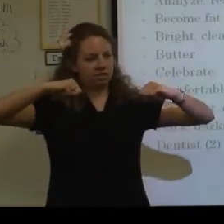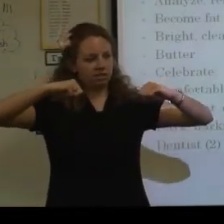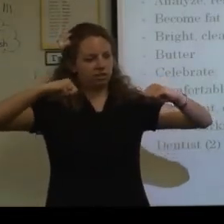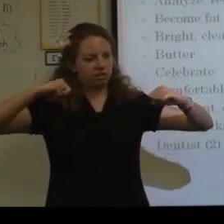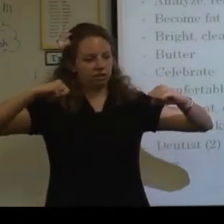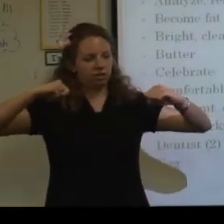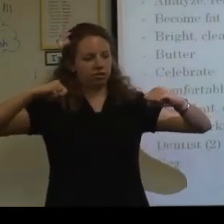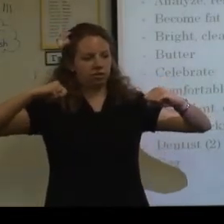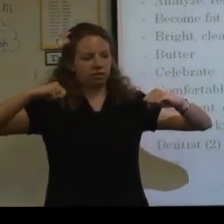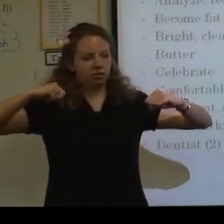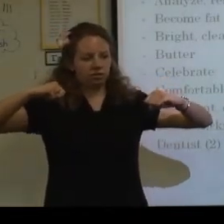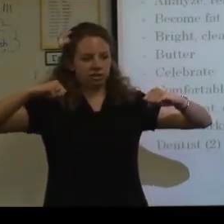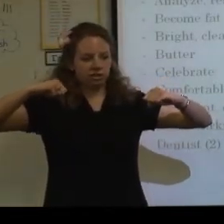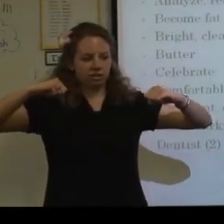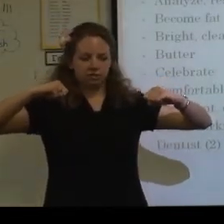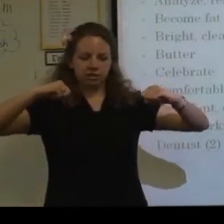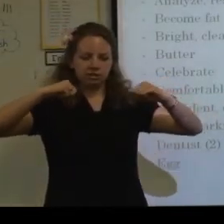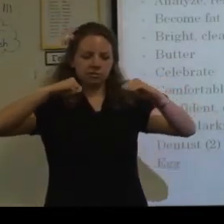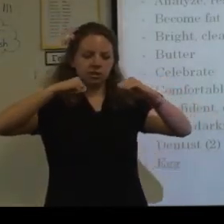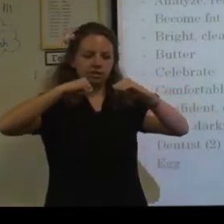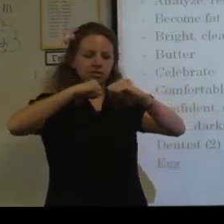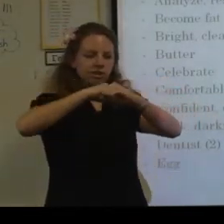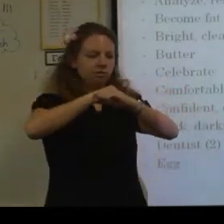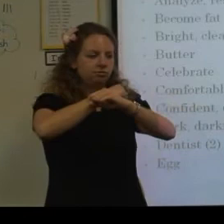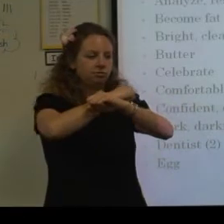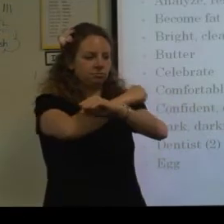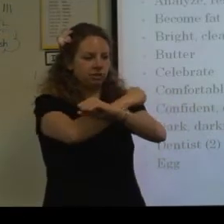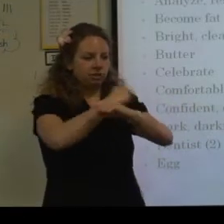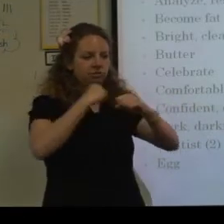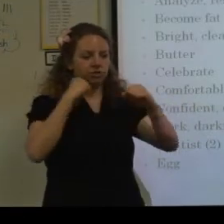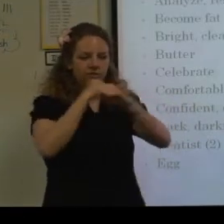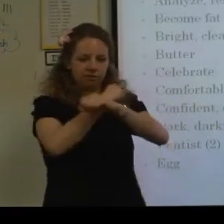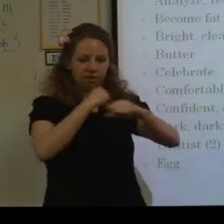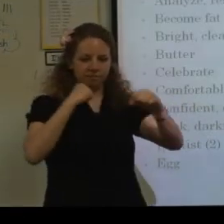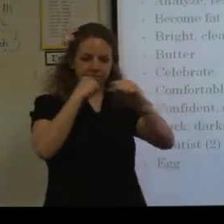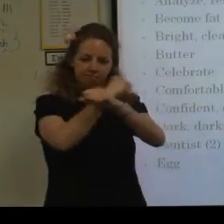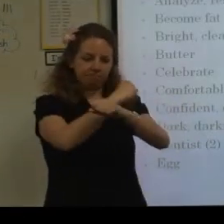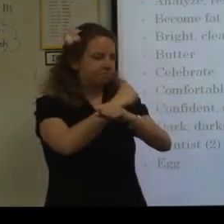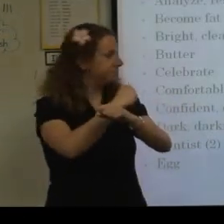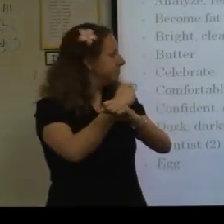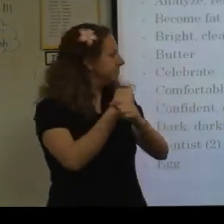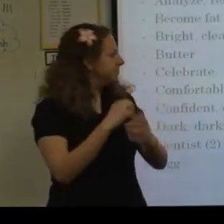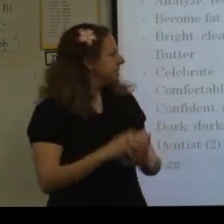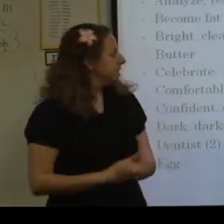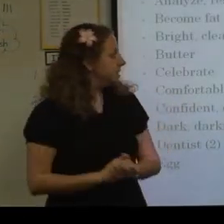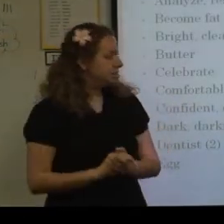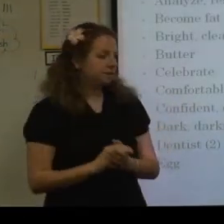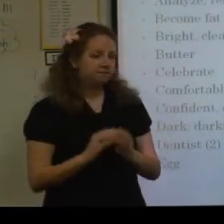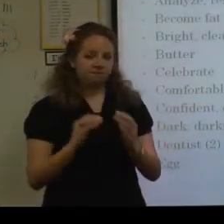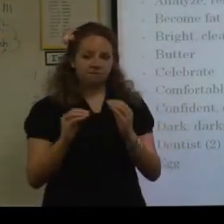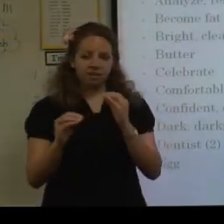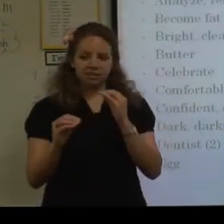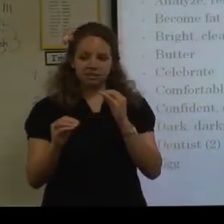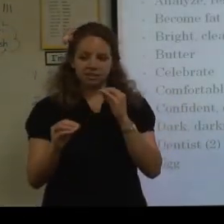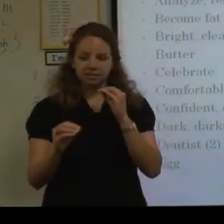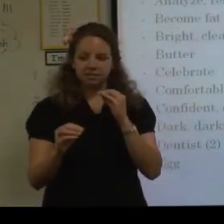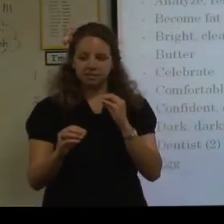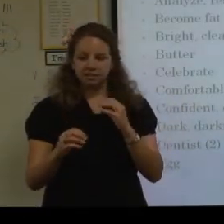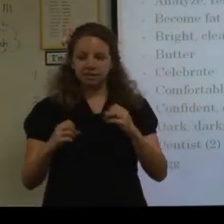facing each other. That's like the way that's going, and then they go next to each other. Fight. Okay. We have fix. Or